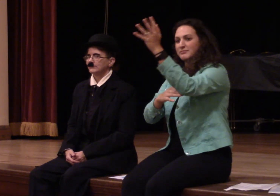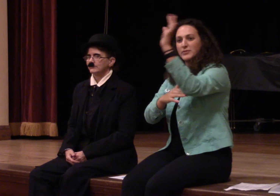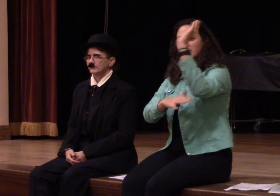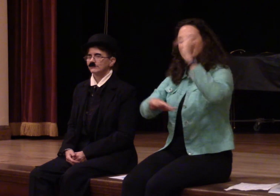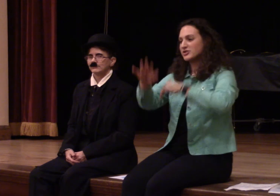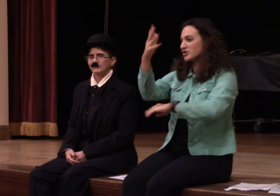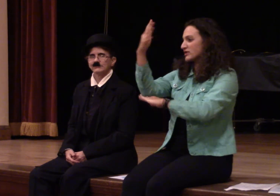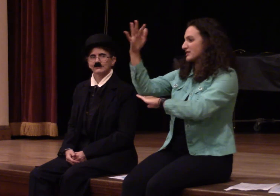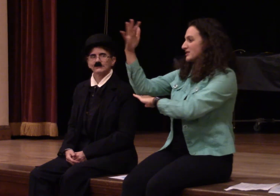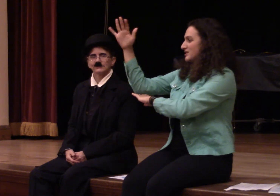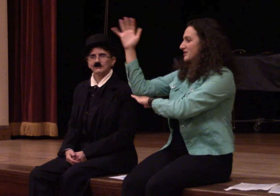Bunch of trees.